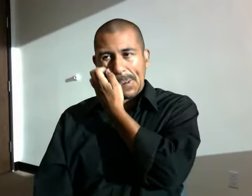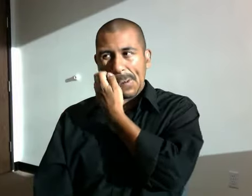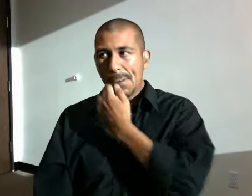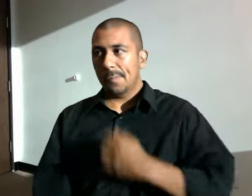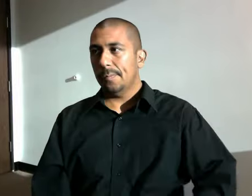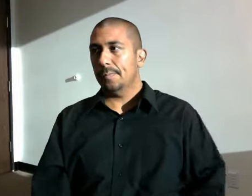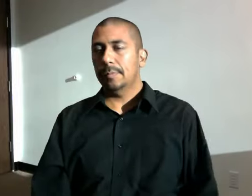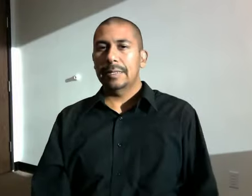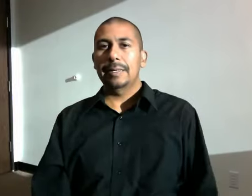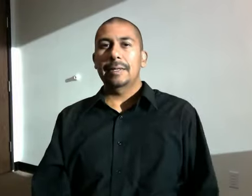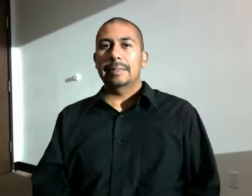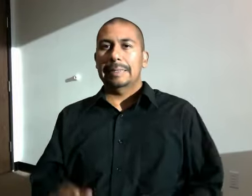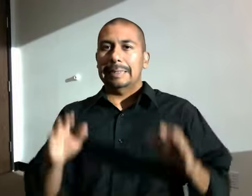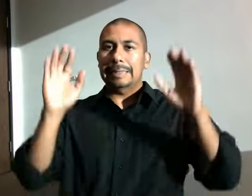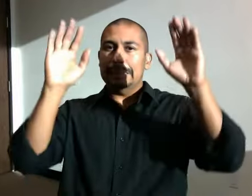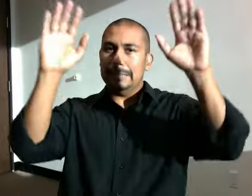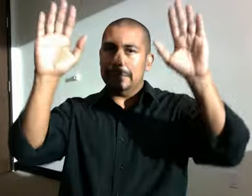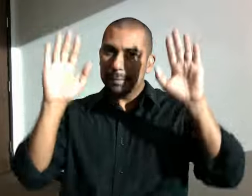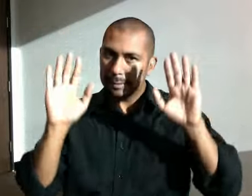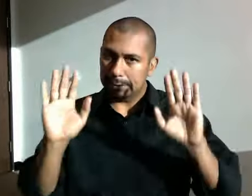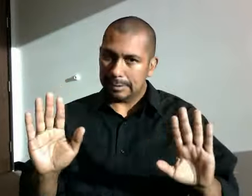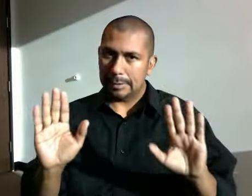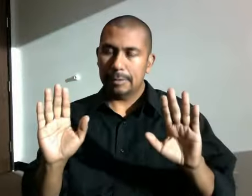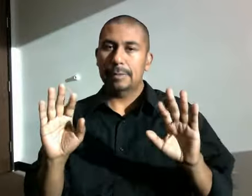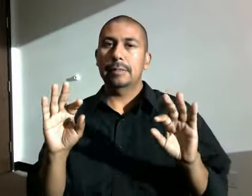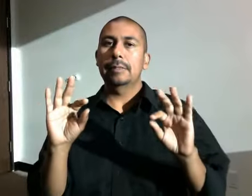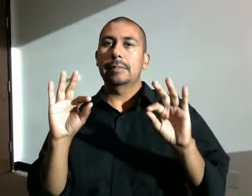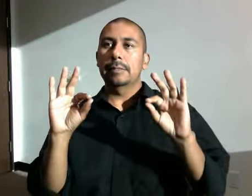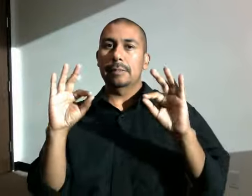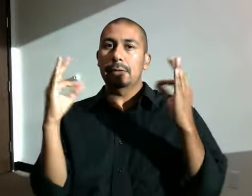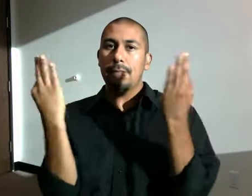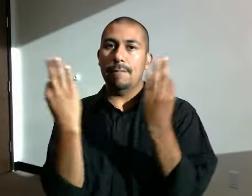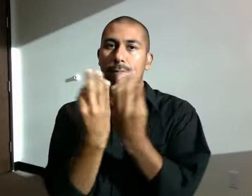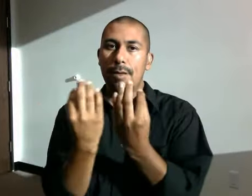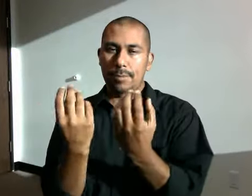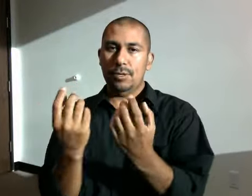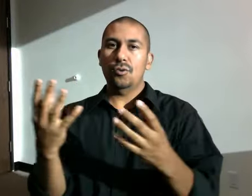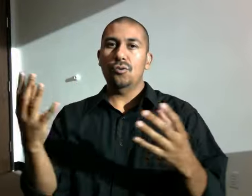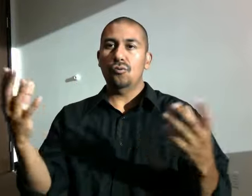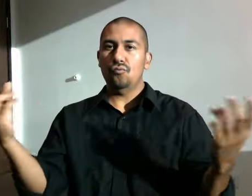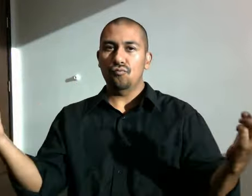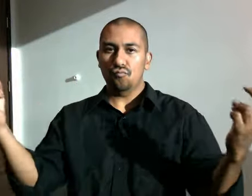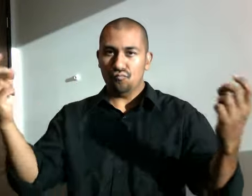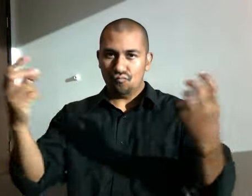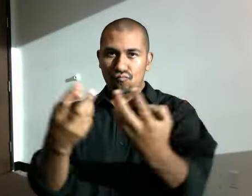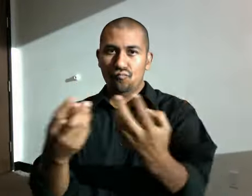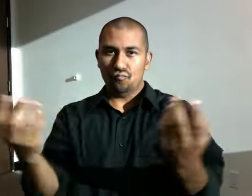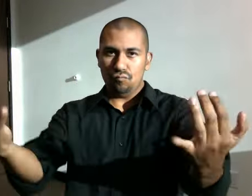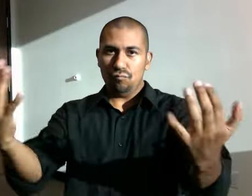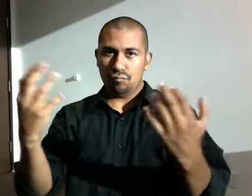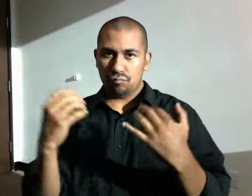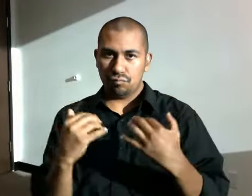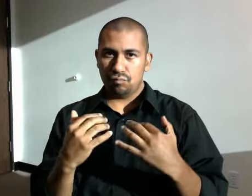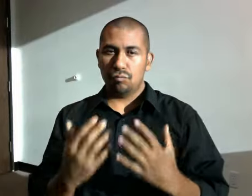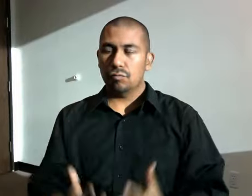meets every Sunday evening. try and keep the same tradition that we